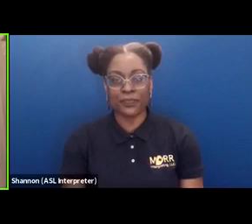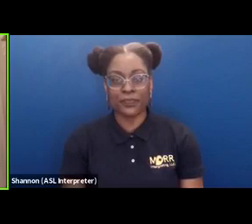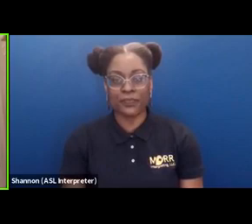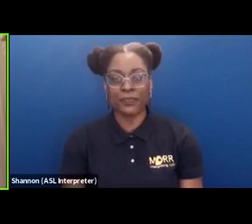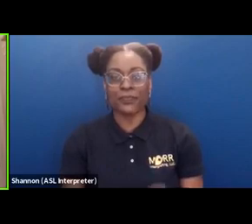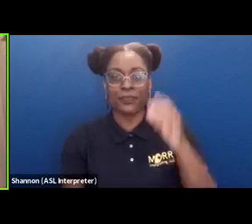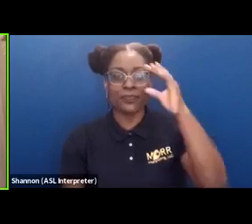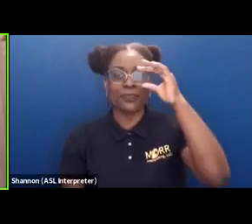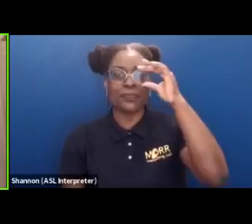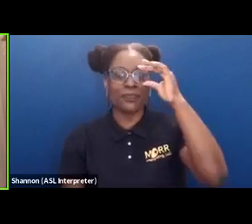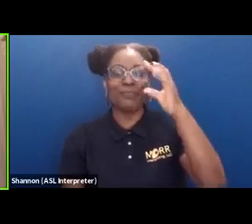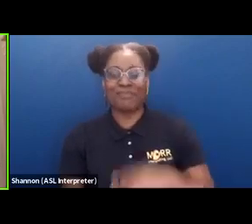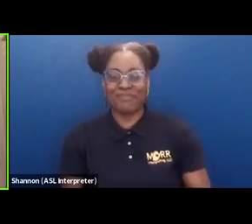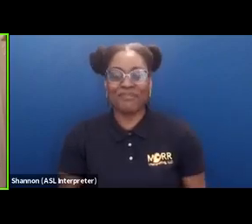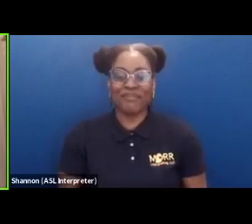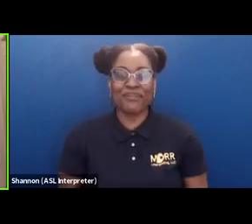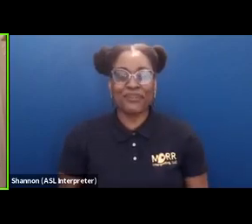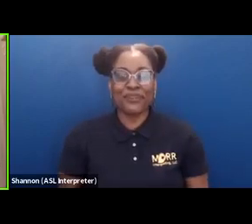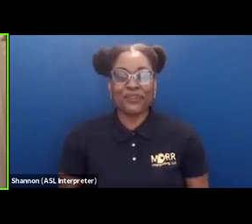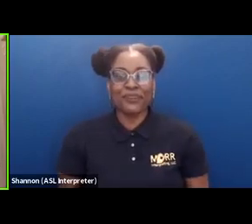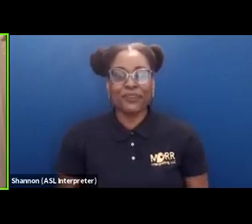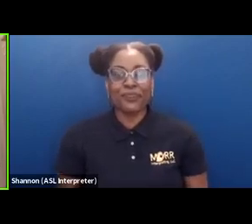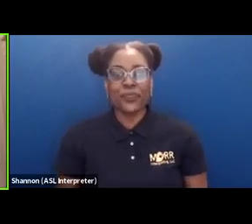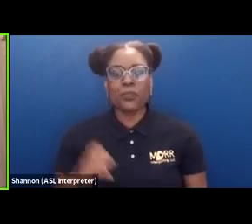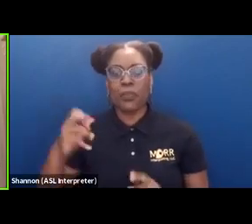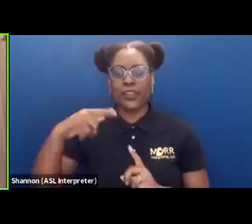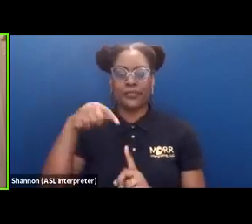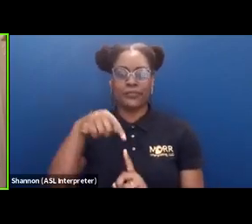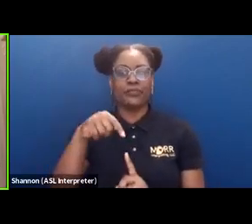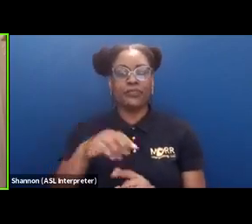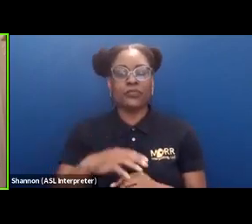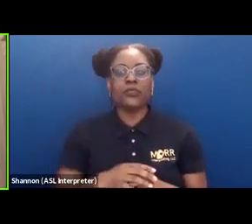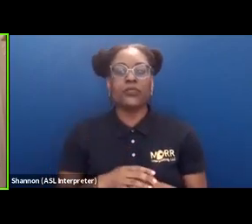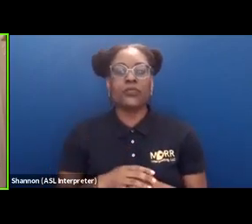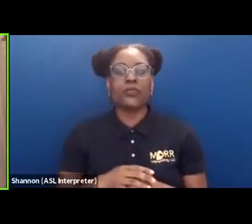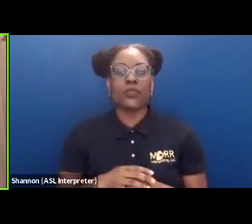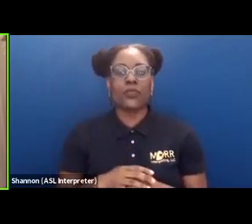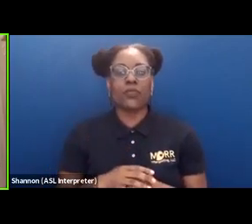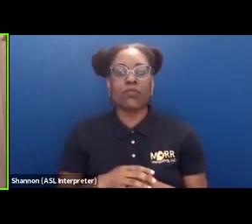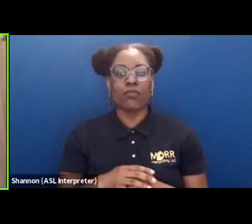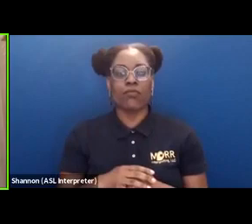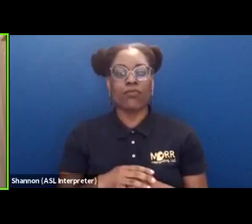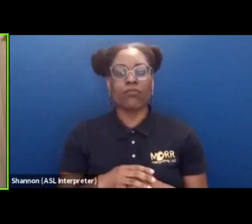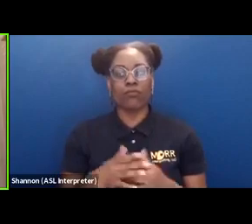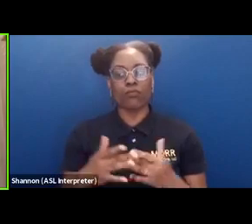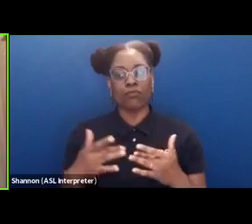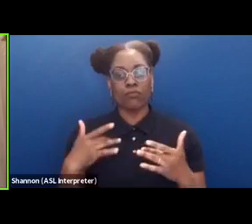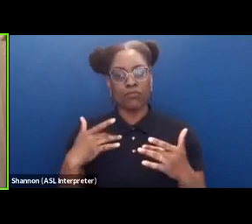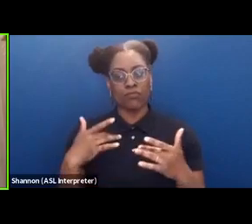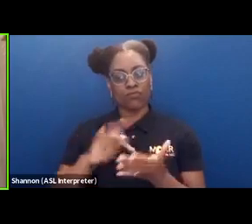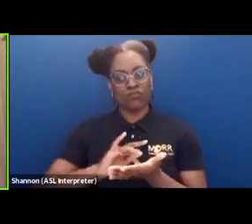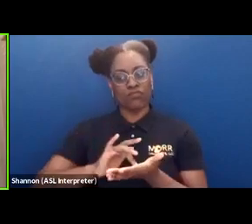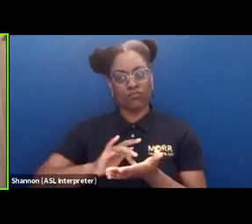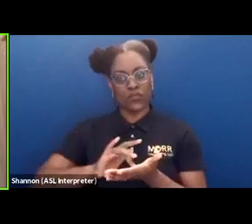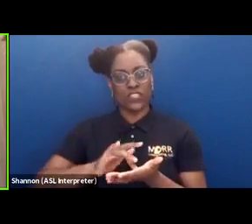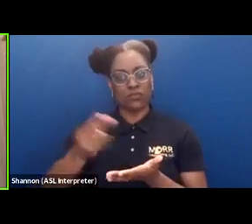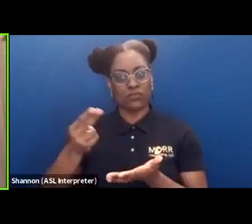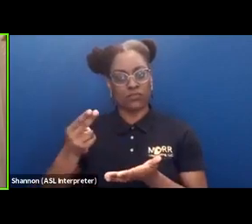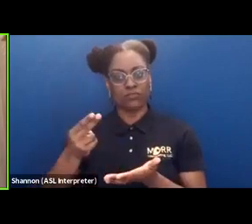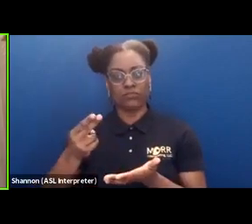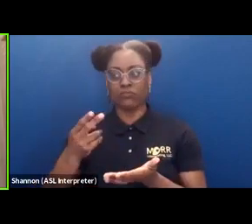So in that same vein, as concerning as the problem of an actual medication shortage